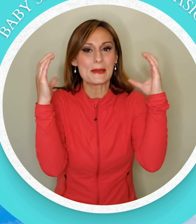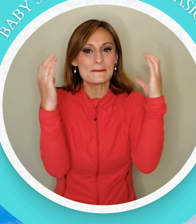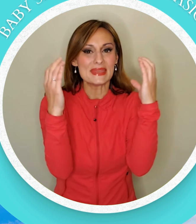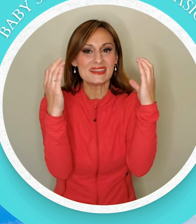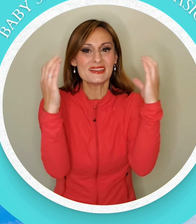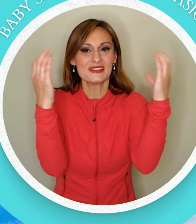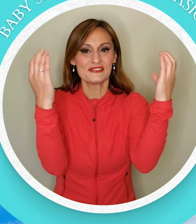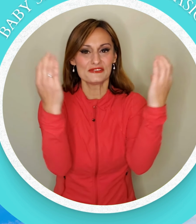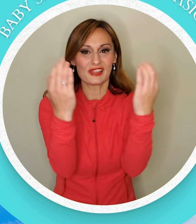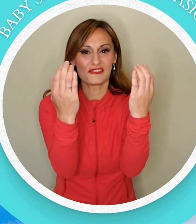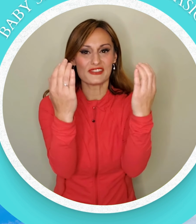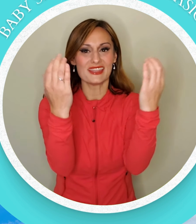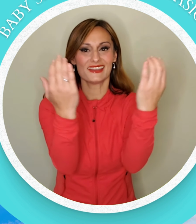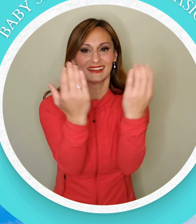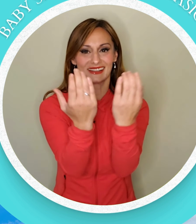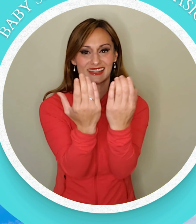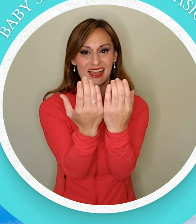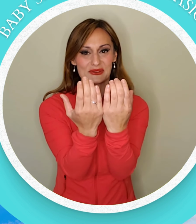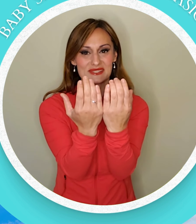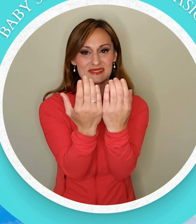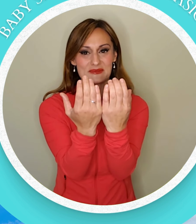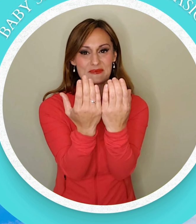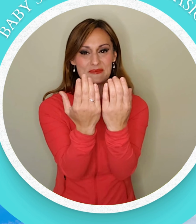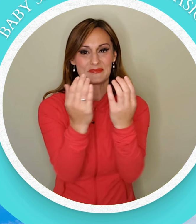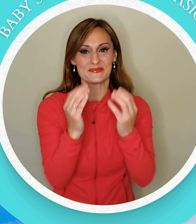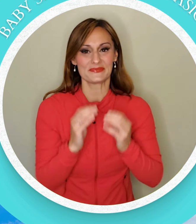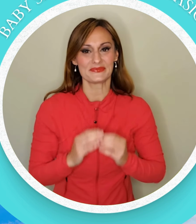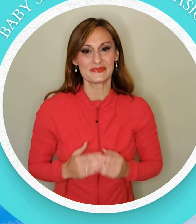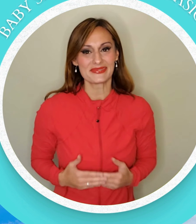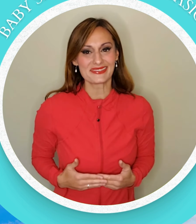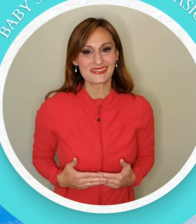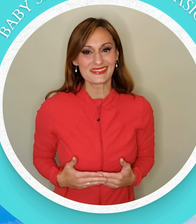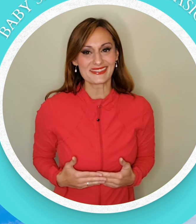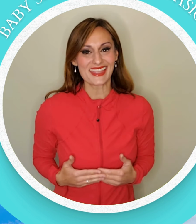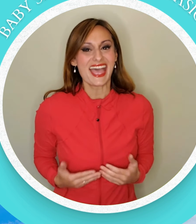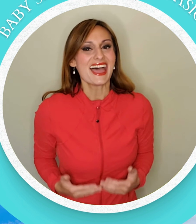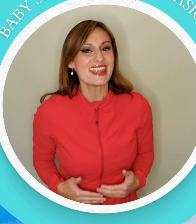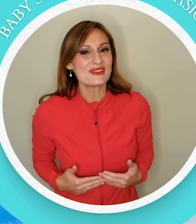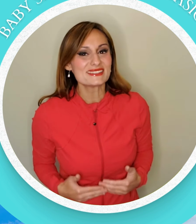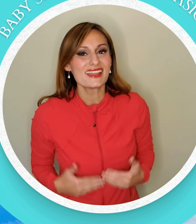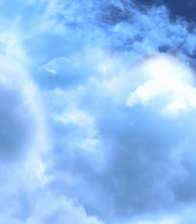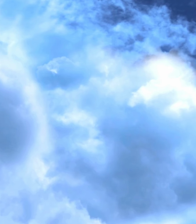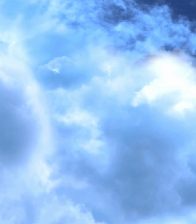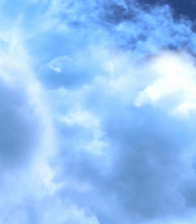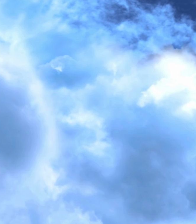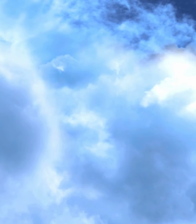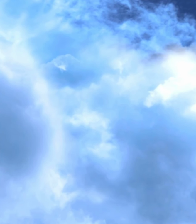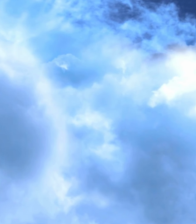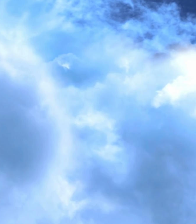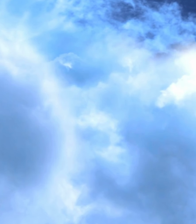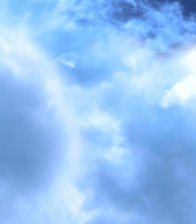Imagine big, fluffy clouds. Now to sign